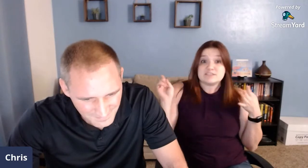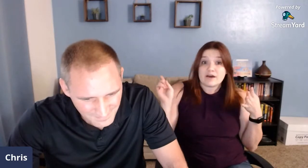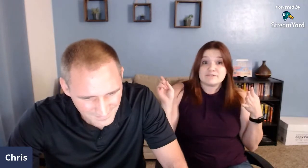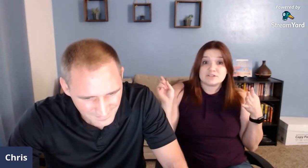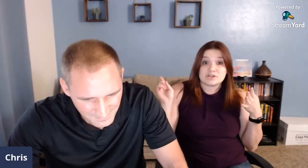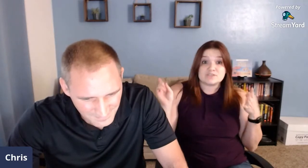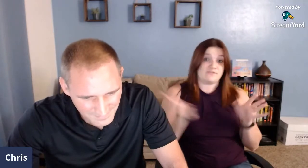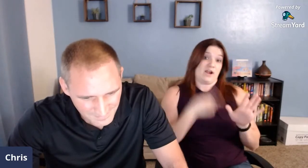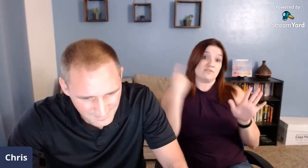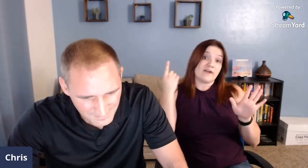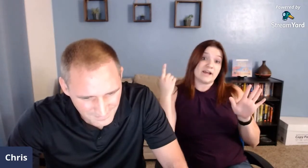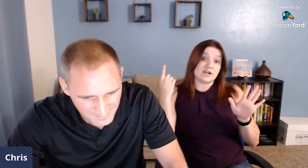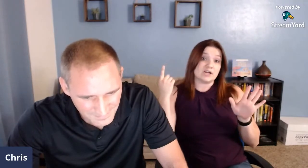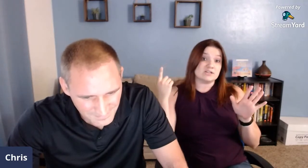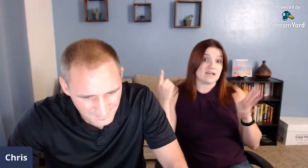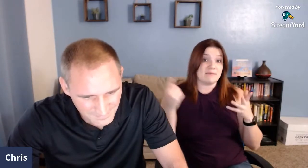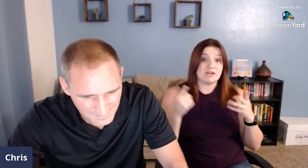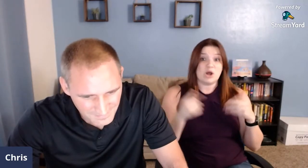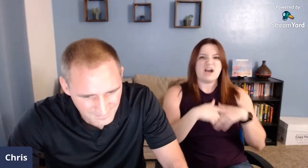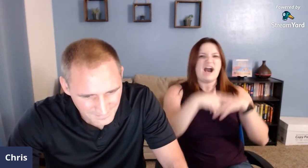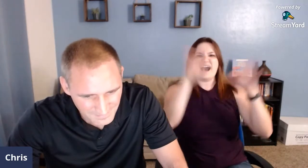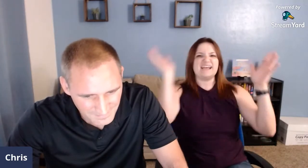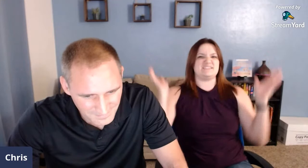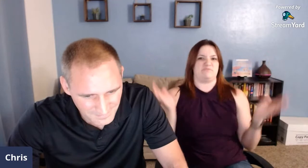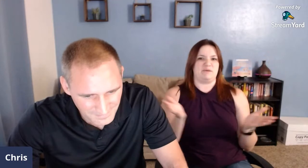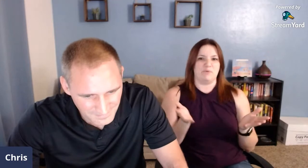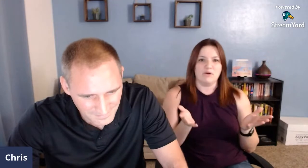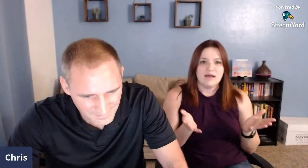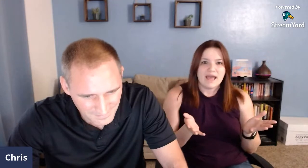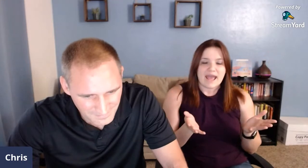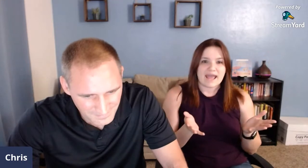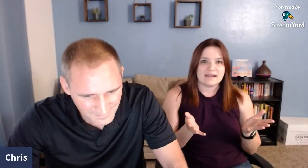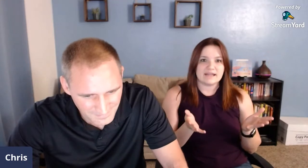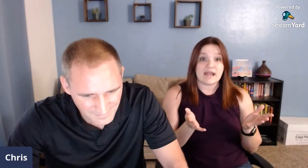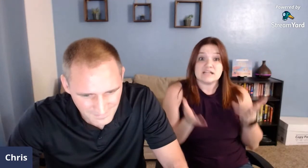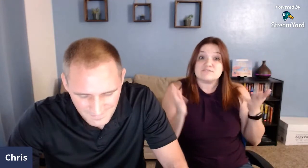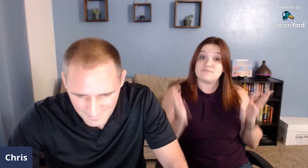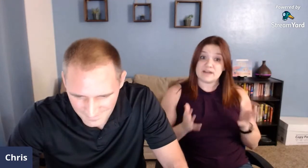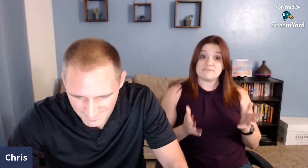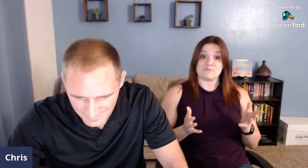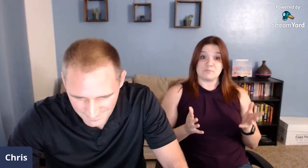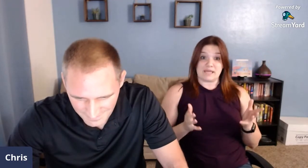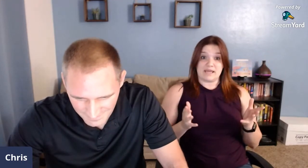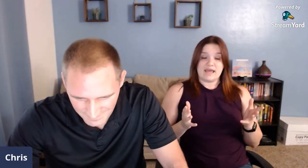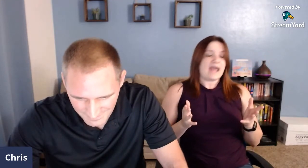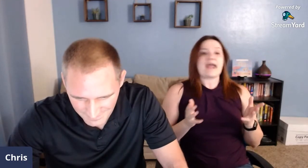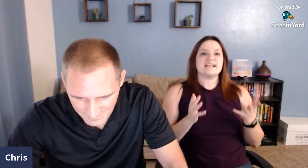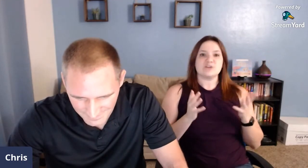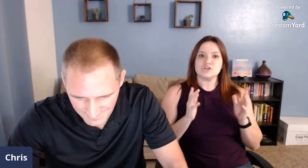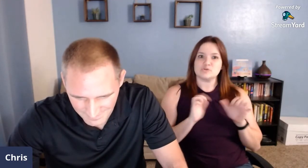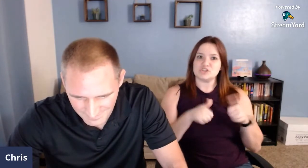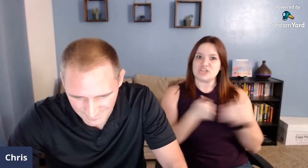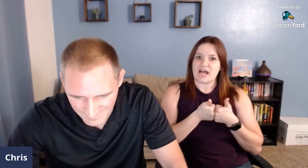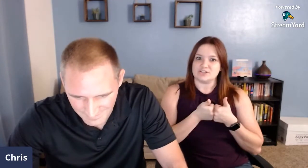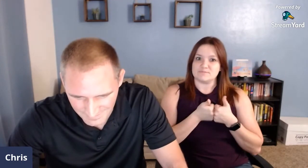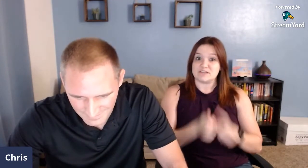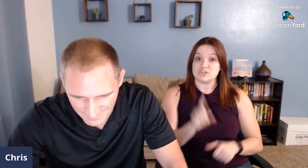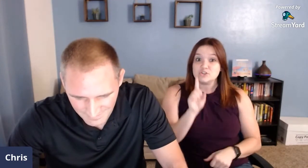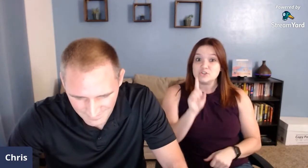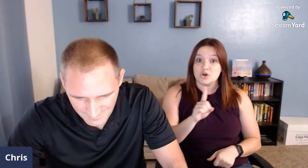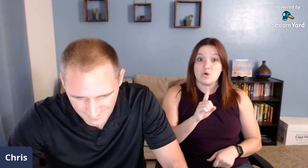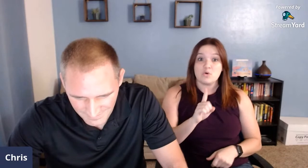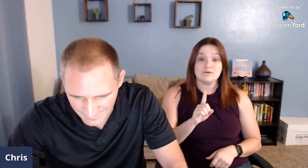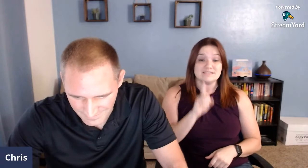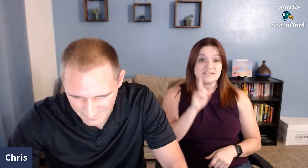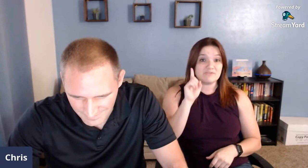meet police officers, firefighters. I meet all kinds of people. And it's fun for me. And it's also a challenge